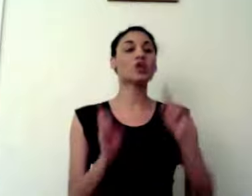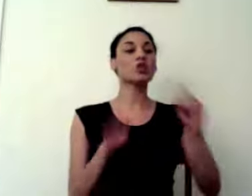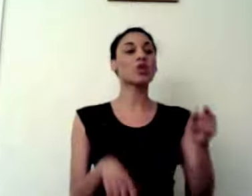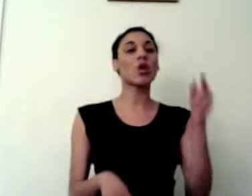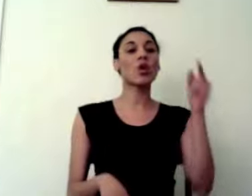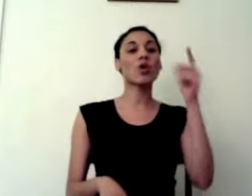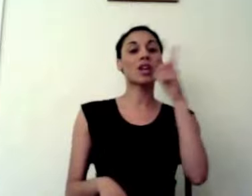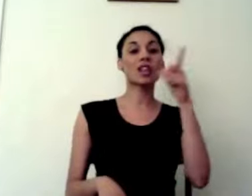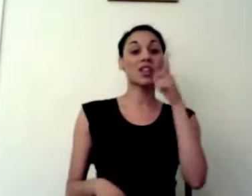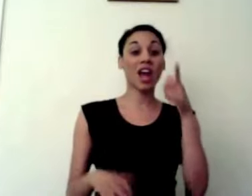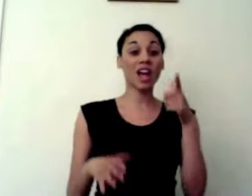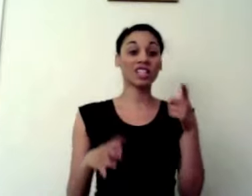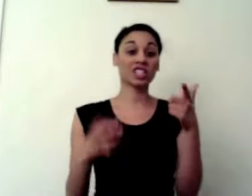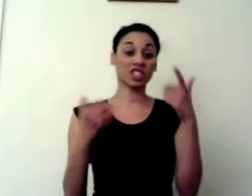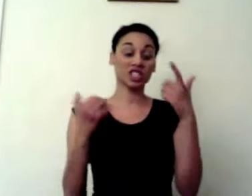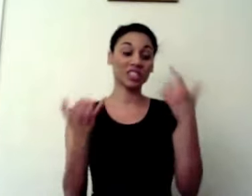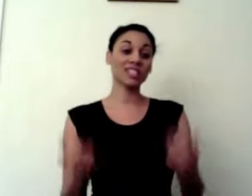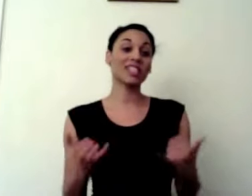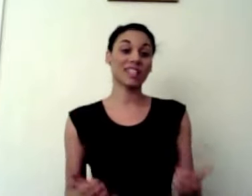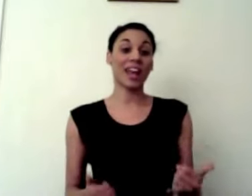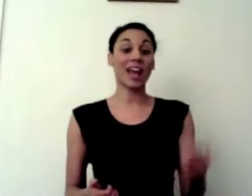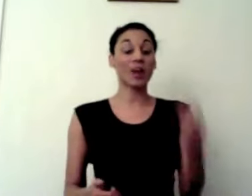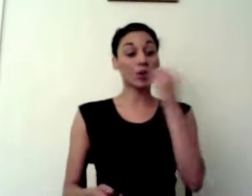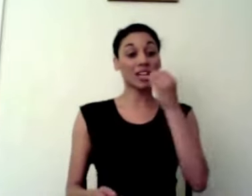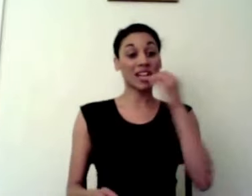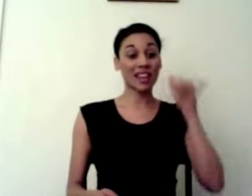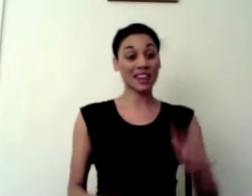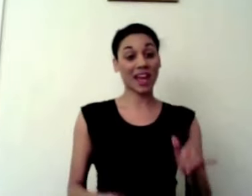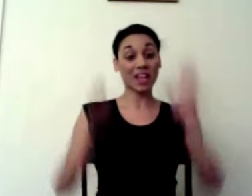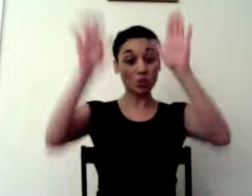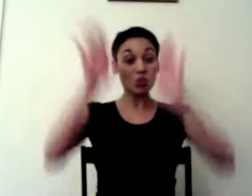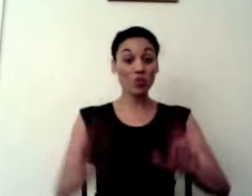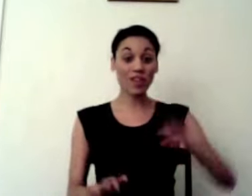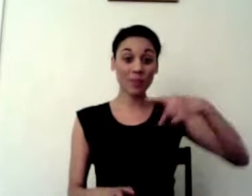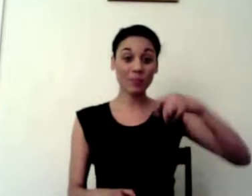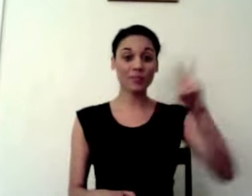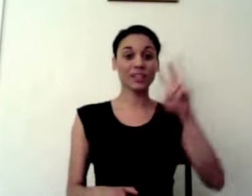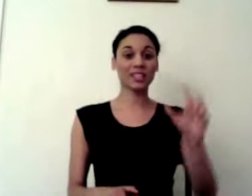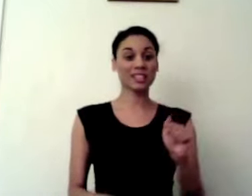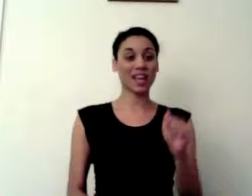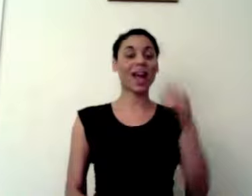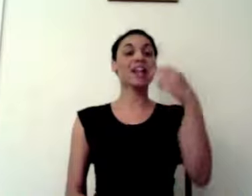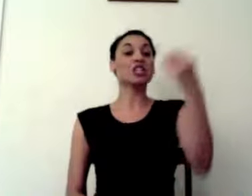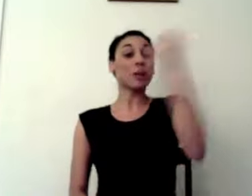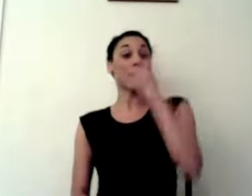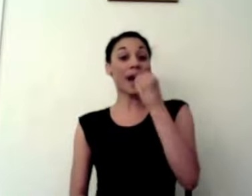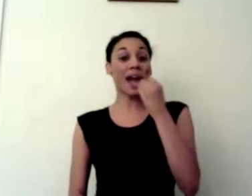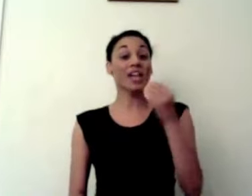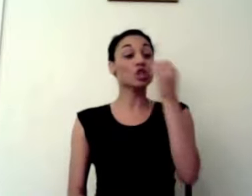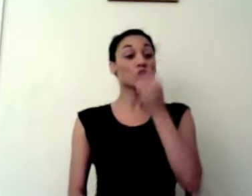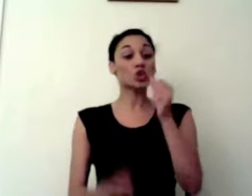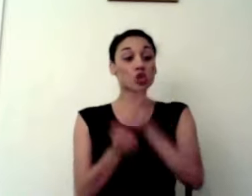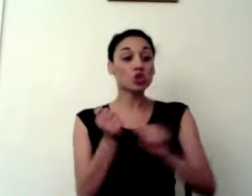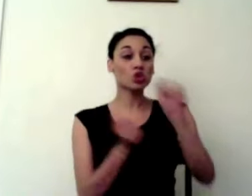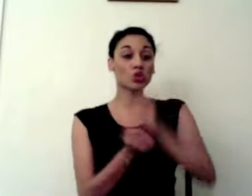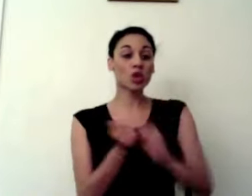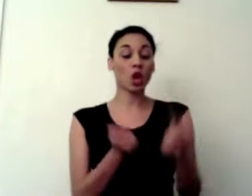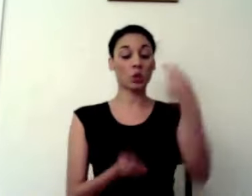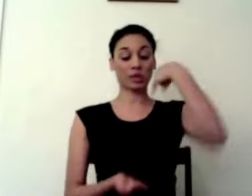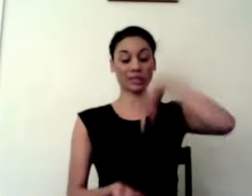that terrific pizza and you took a bite and then you chewed it and it went down your esophagus. And remember,